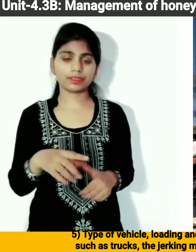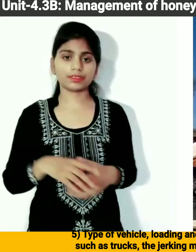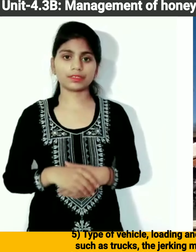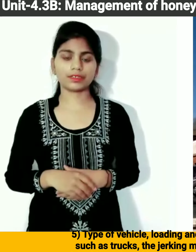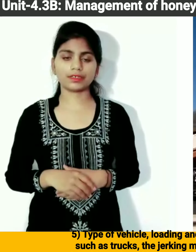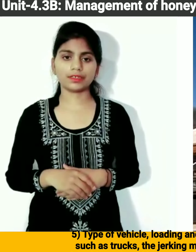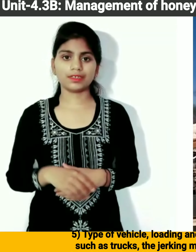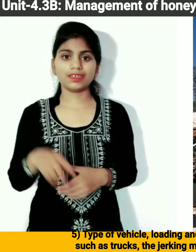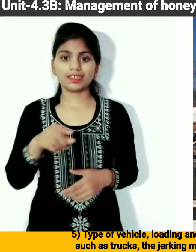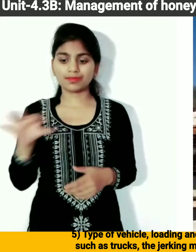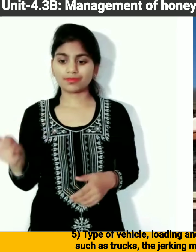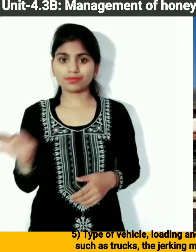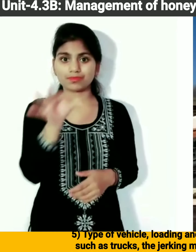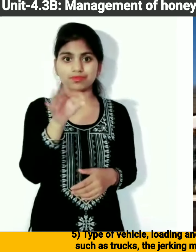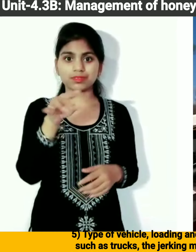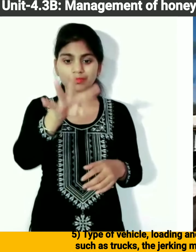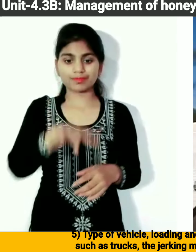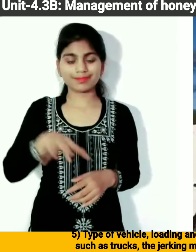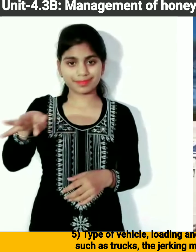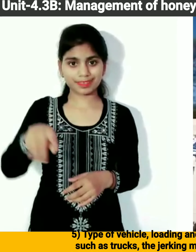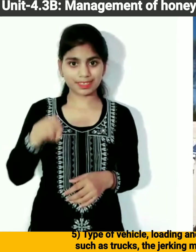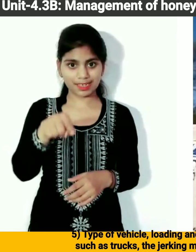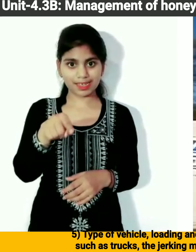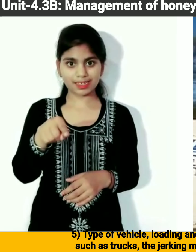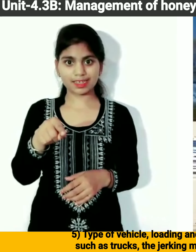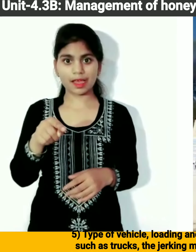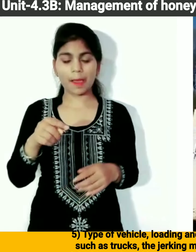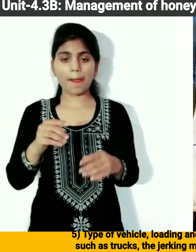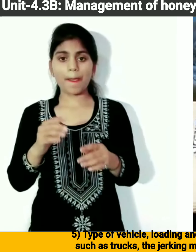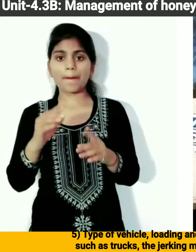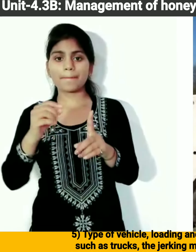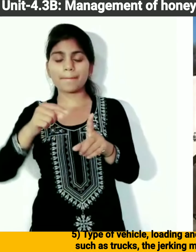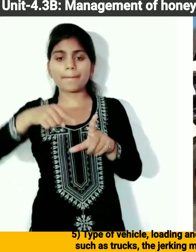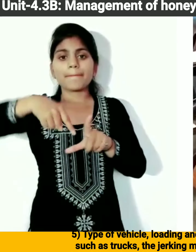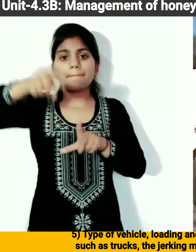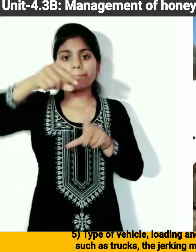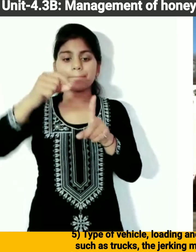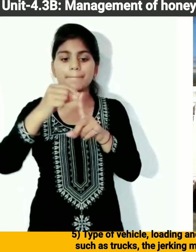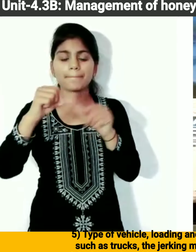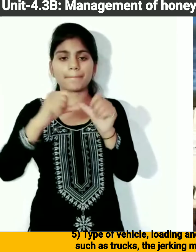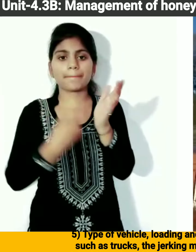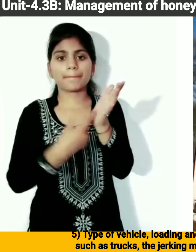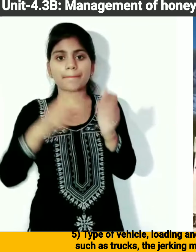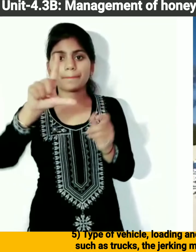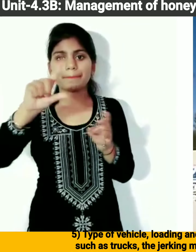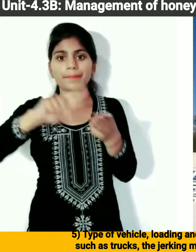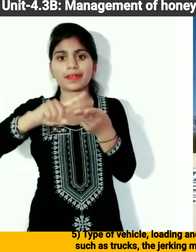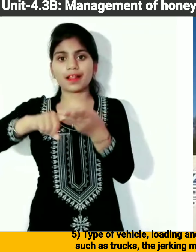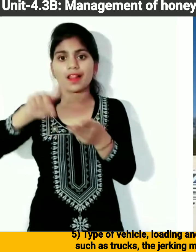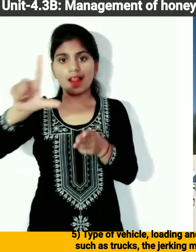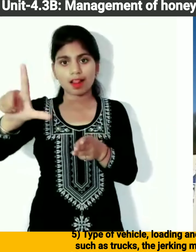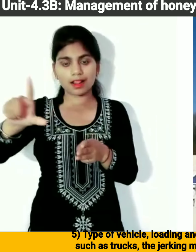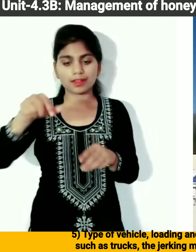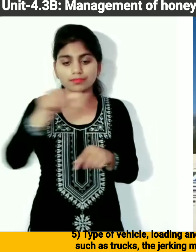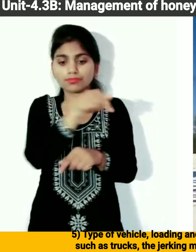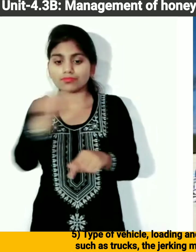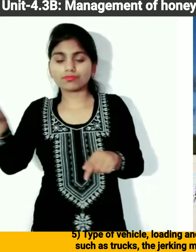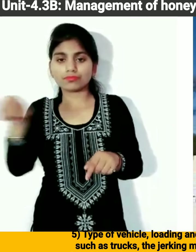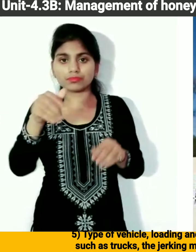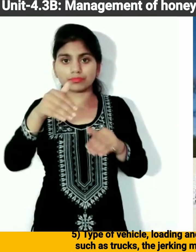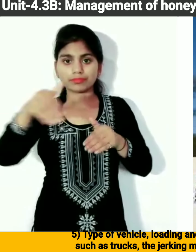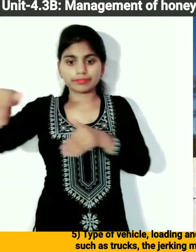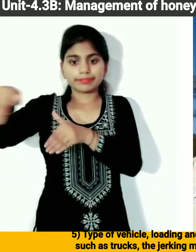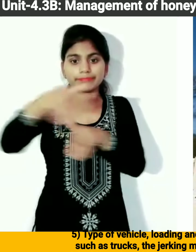be kept parallel to the body length of the vehicle. That is, length of the